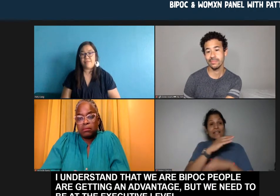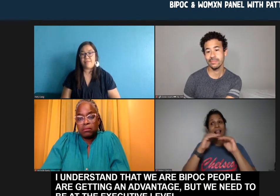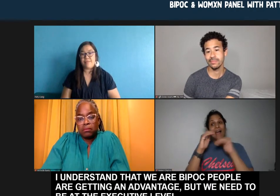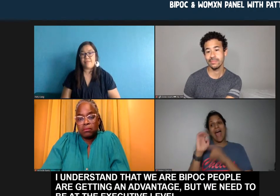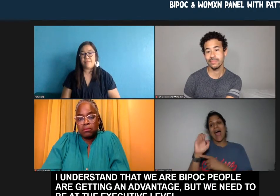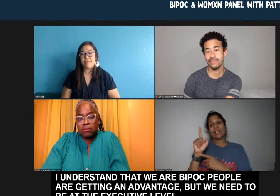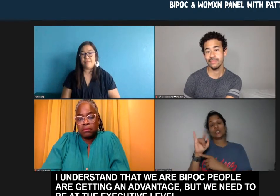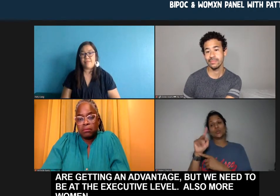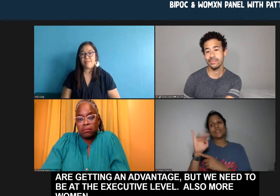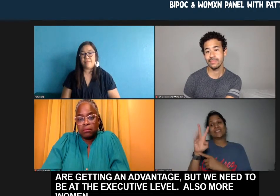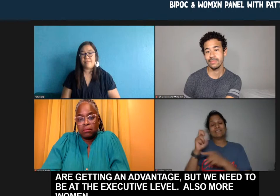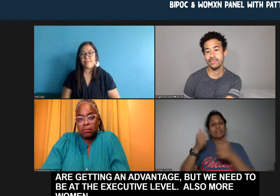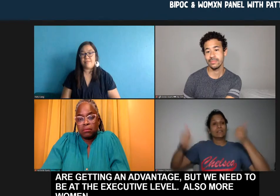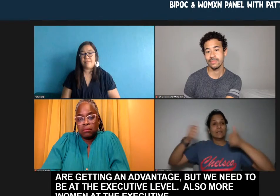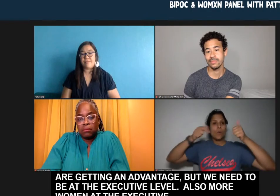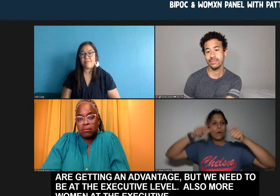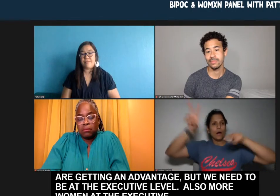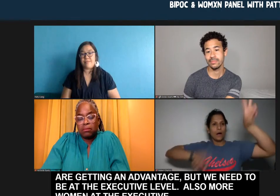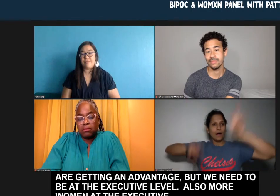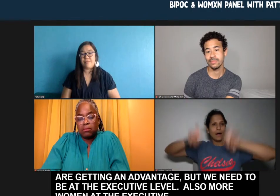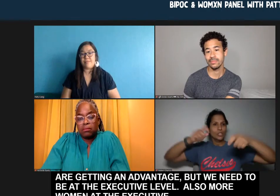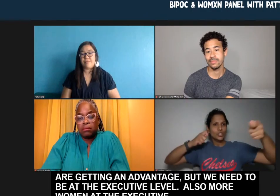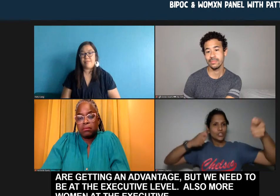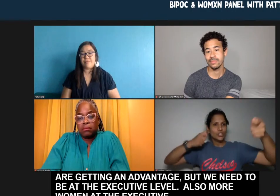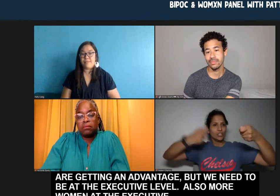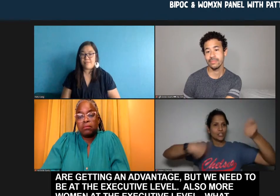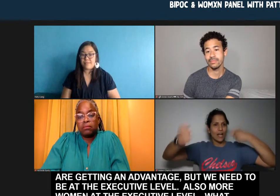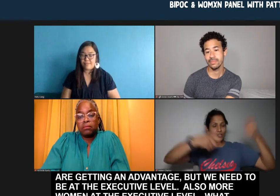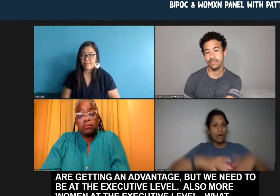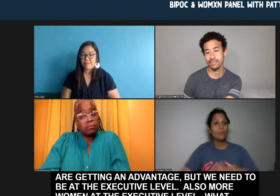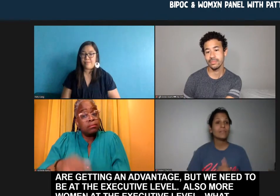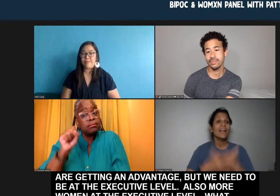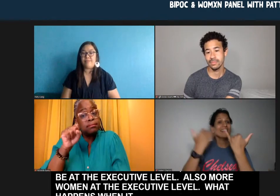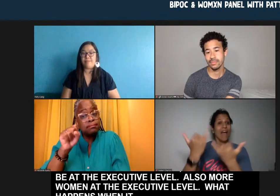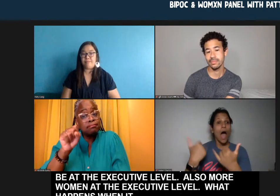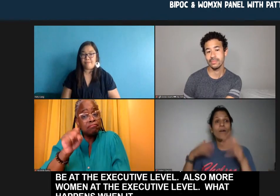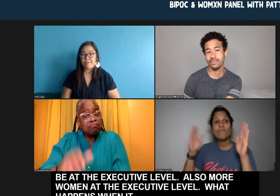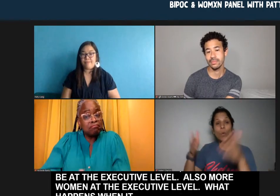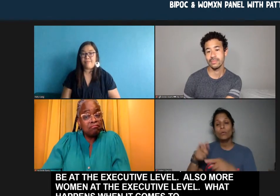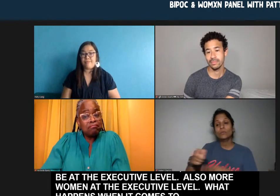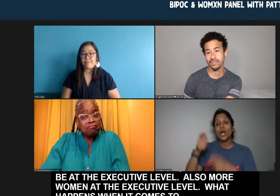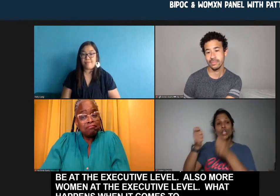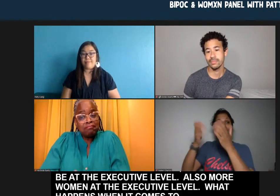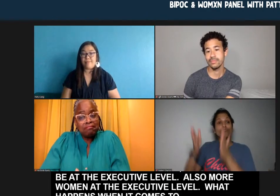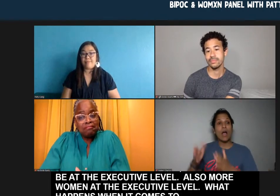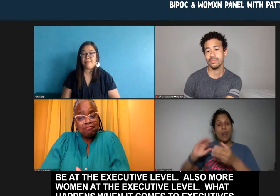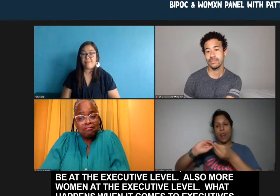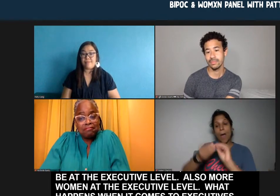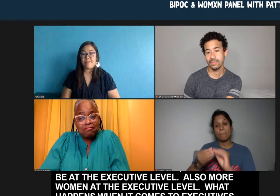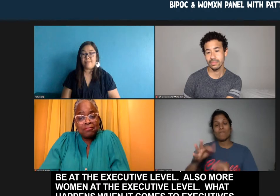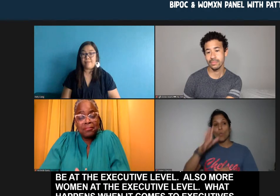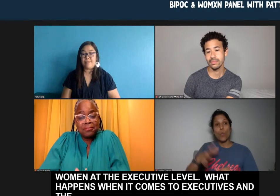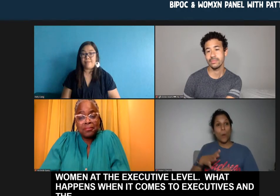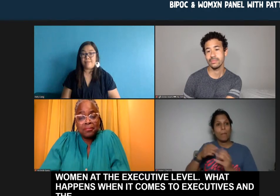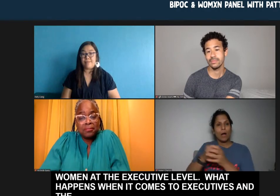What happens, you know, when it comes to executives and how the turnover is going to be coming? I'm really interested to